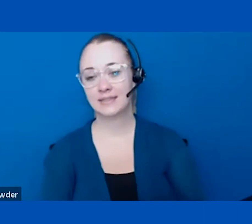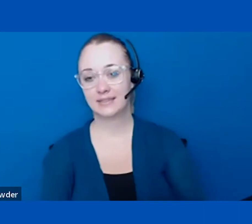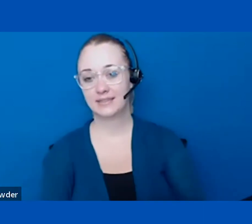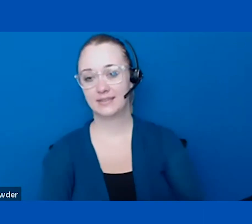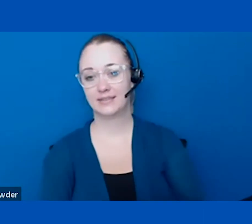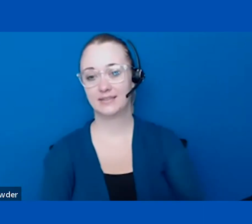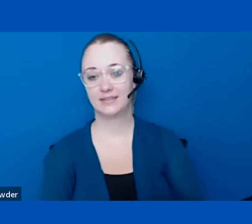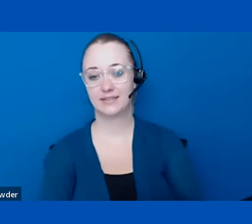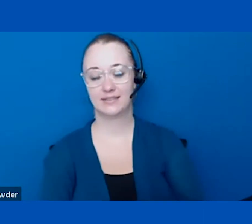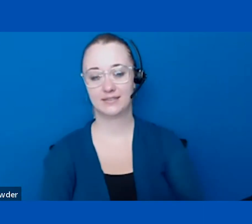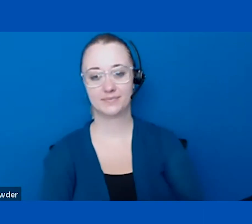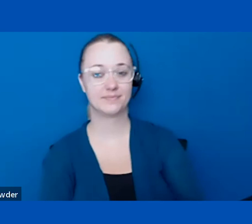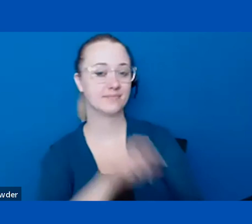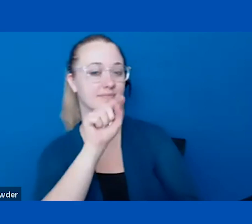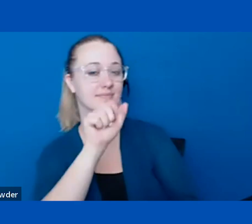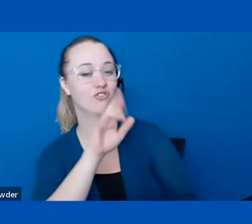Um, yeah,